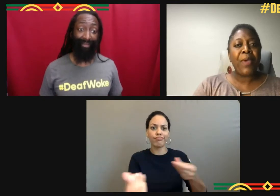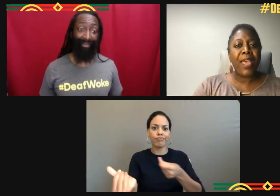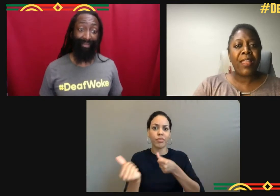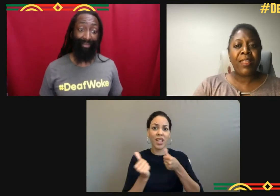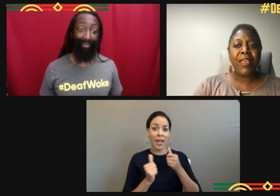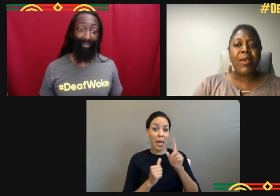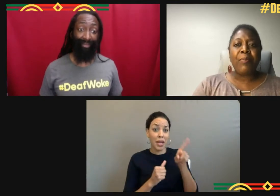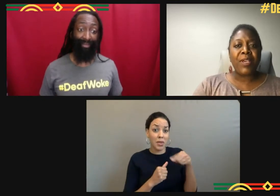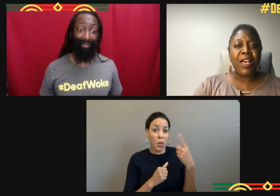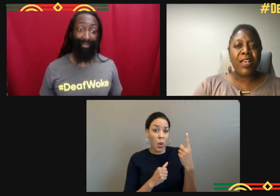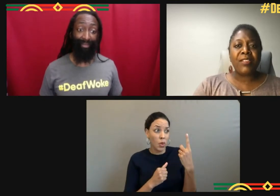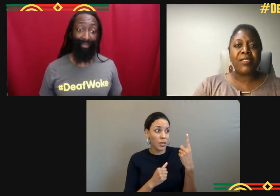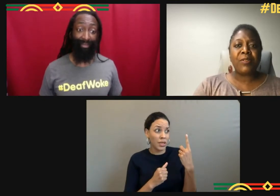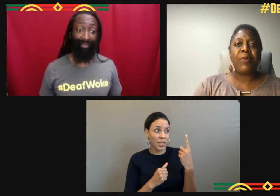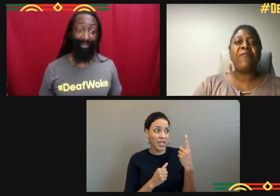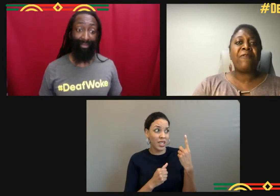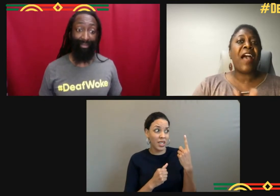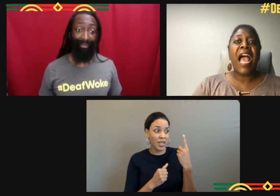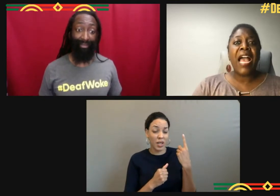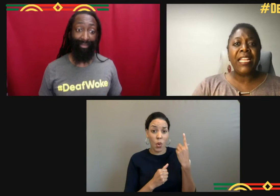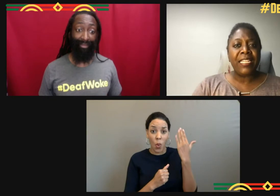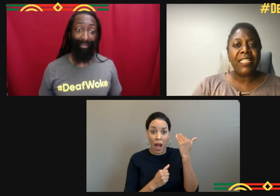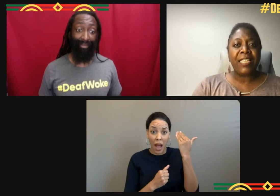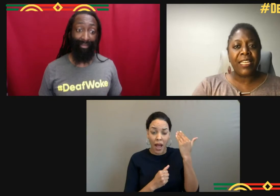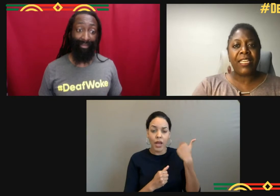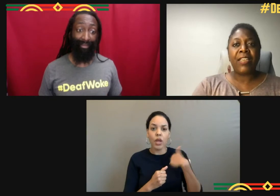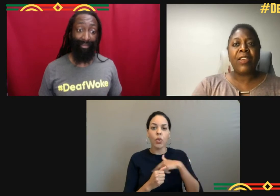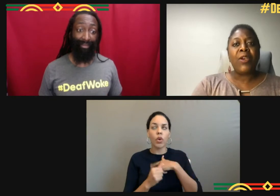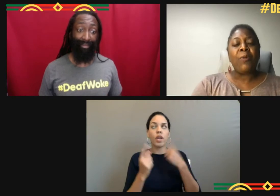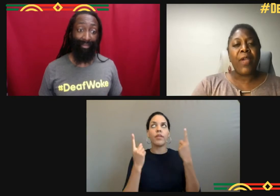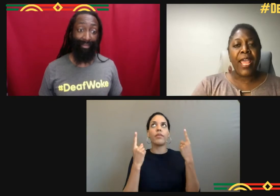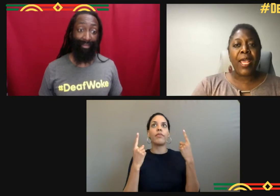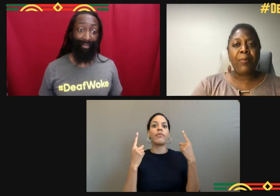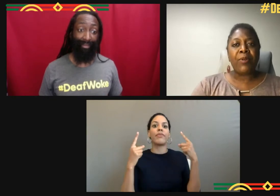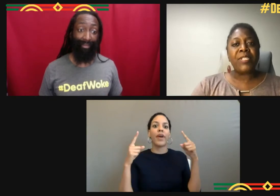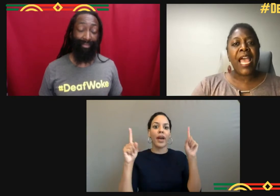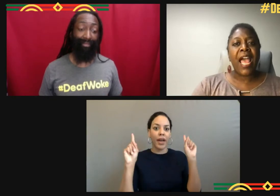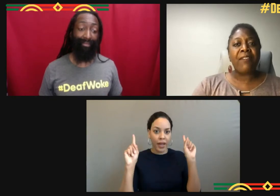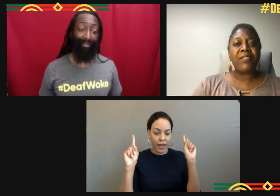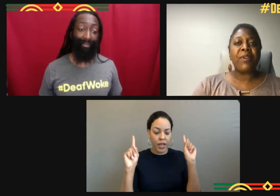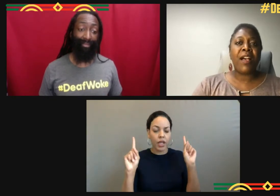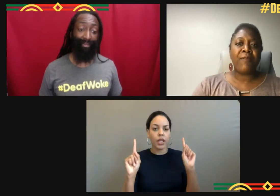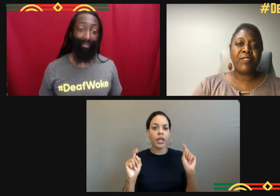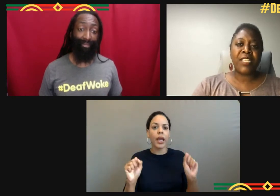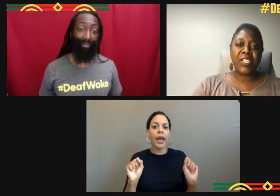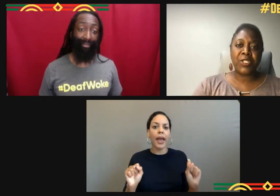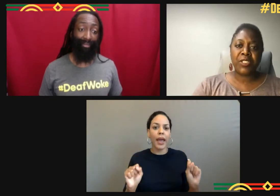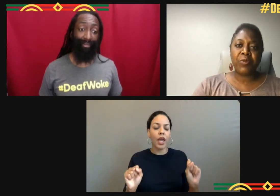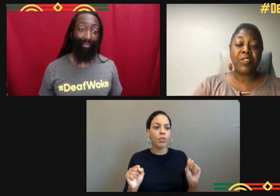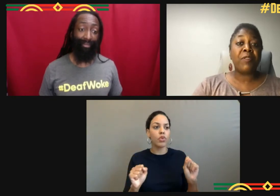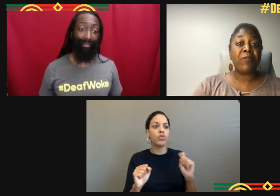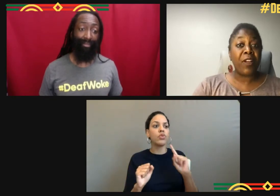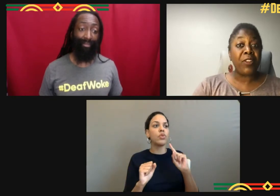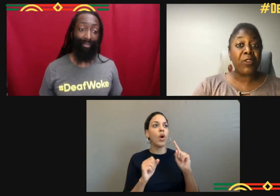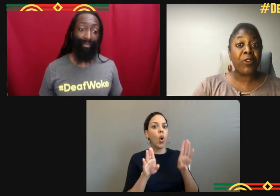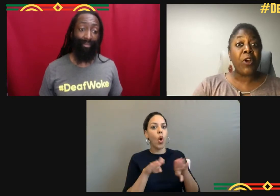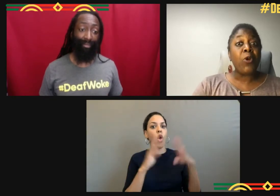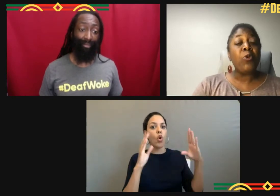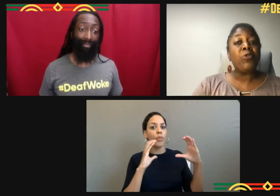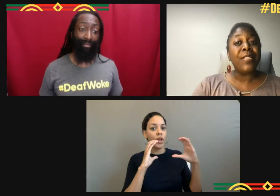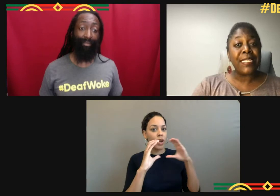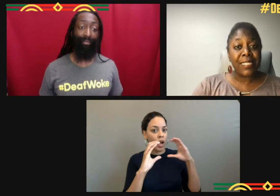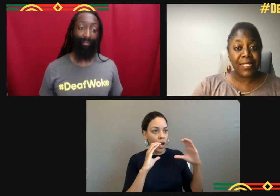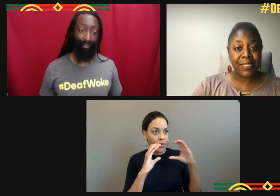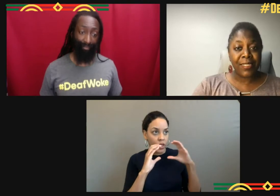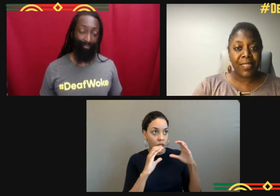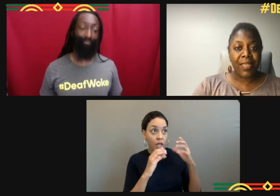know, been because we finally were able to have some conversations with a funder